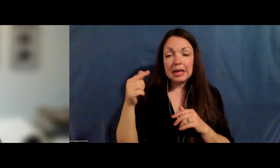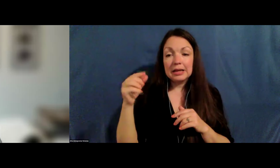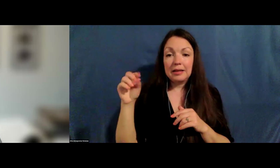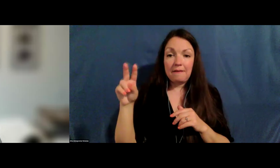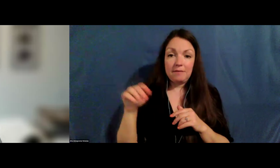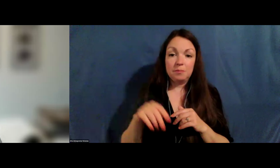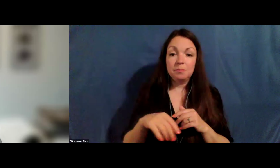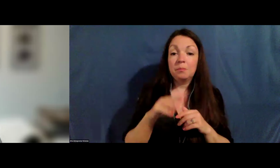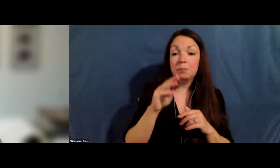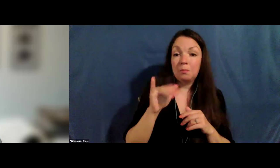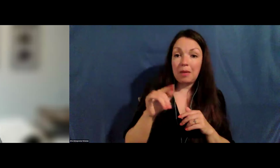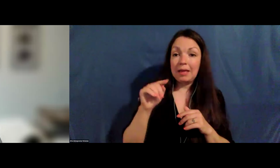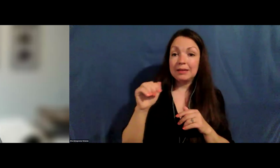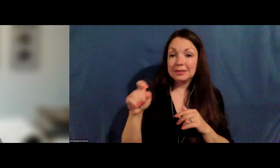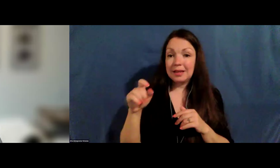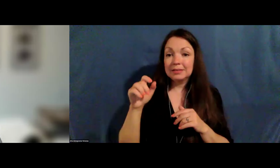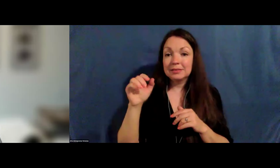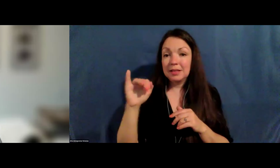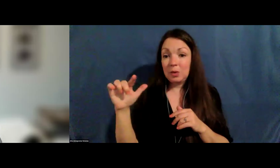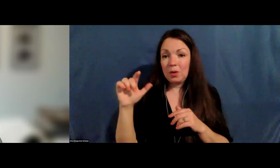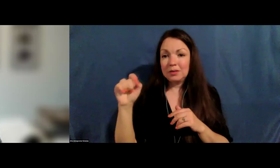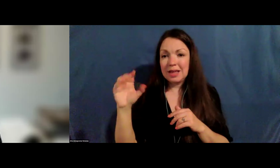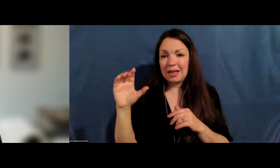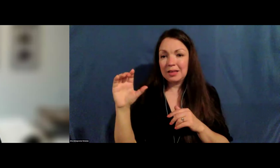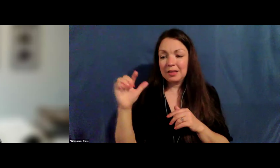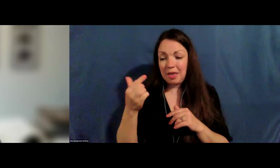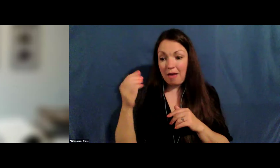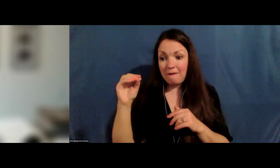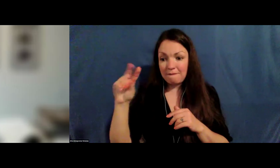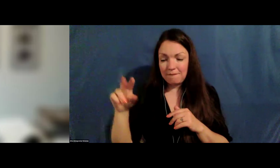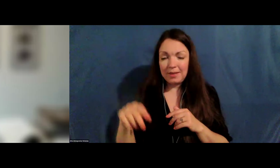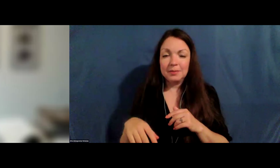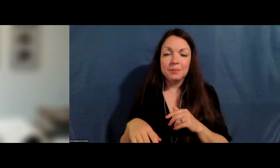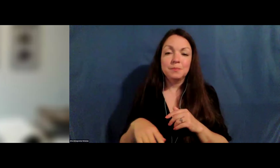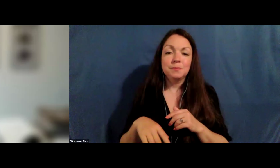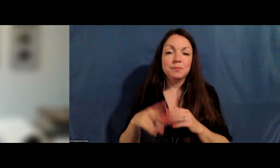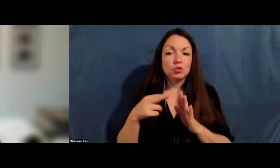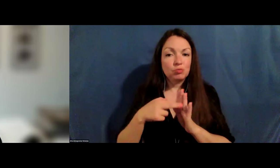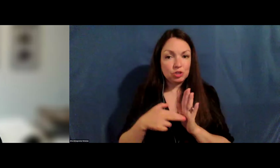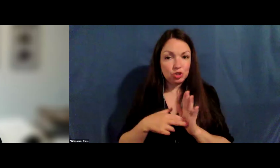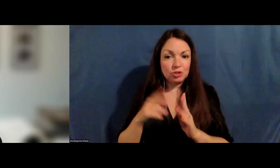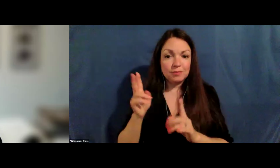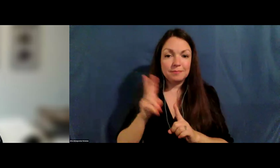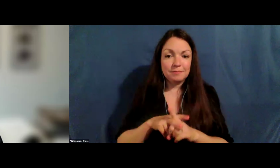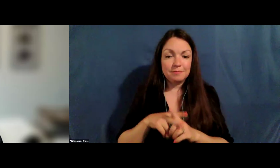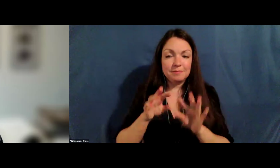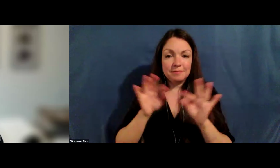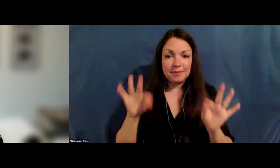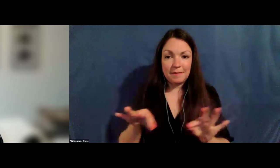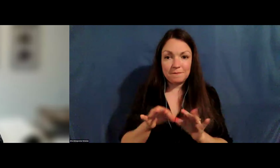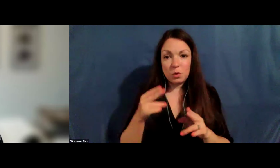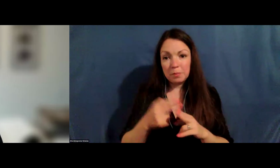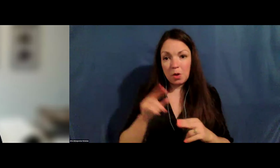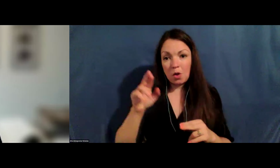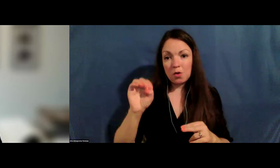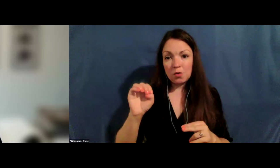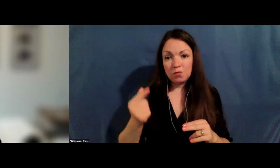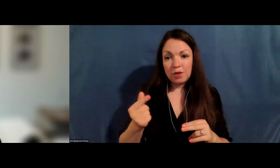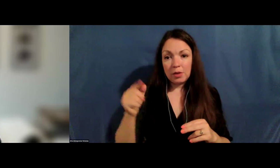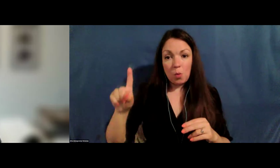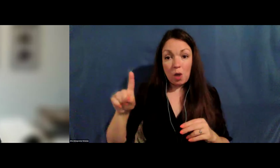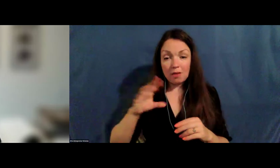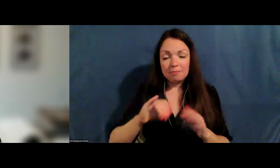mytaxillinois.gov. You can register there online. And you would file a form that's called a Reg 1 as a business and then identify